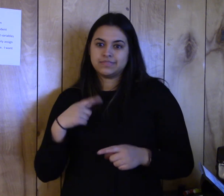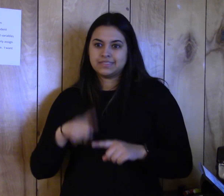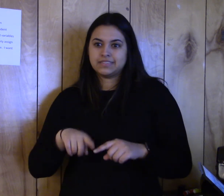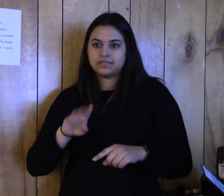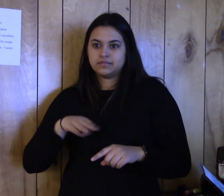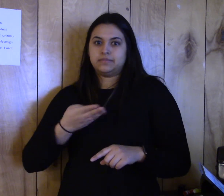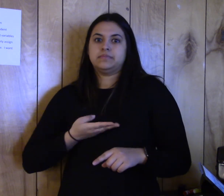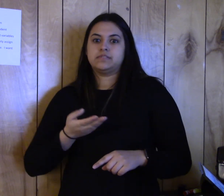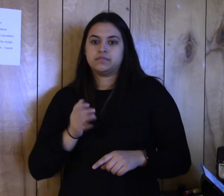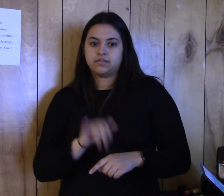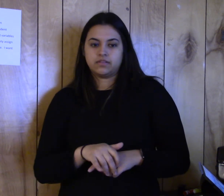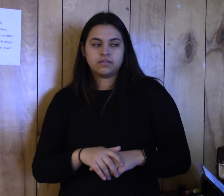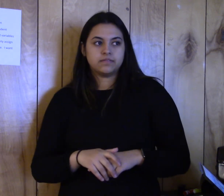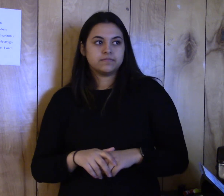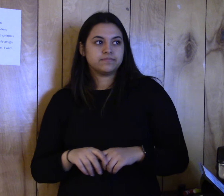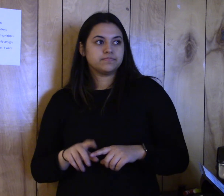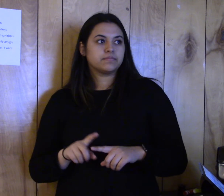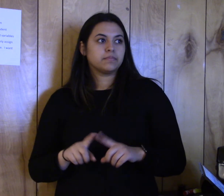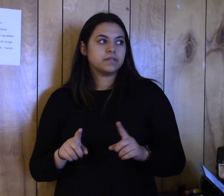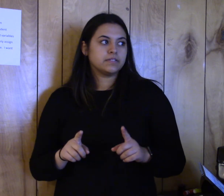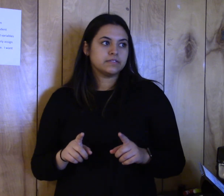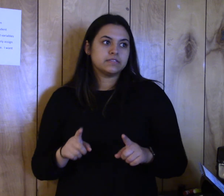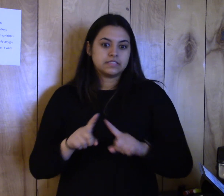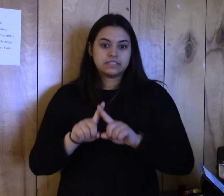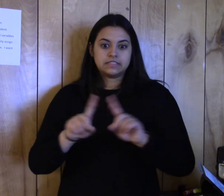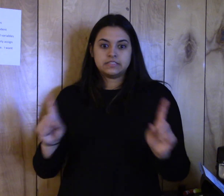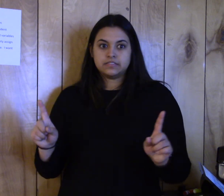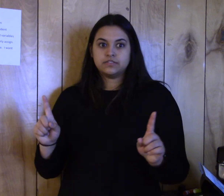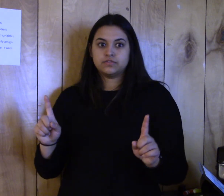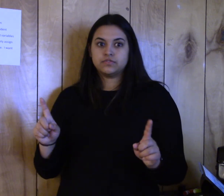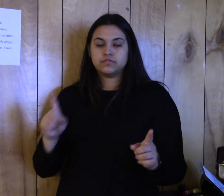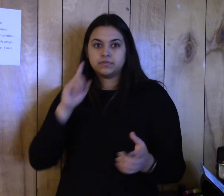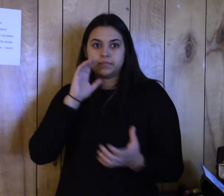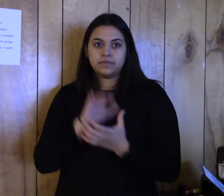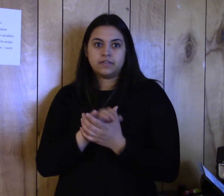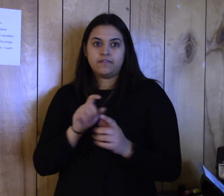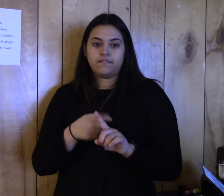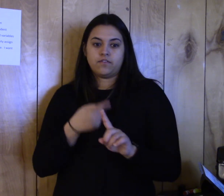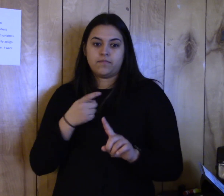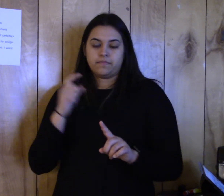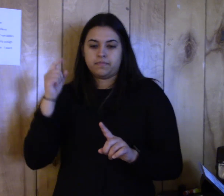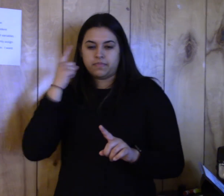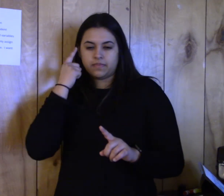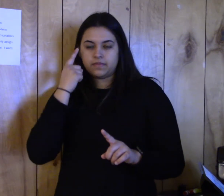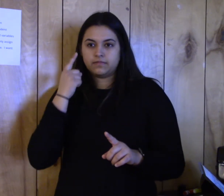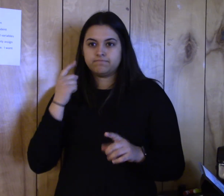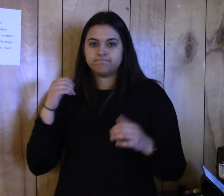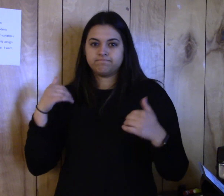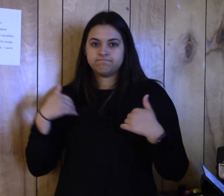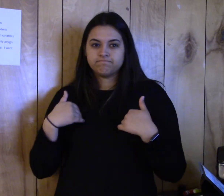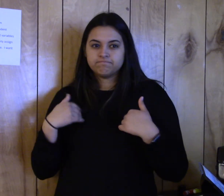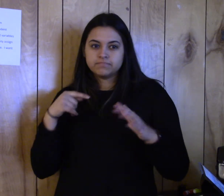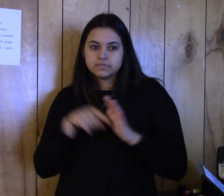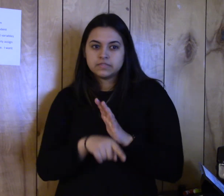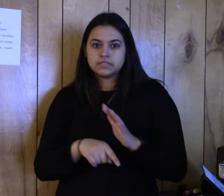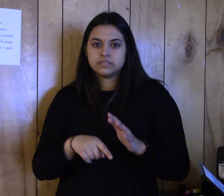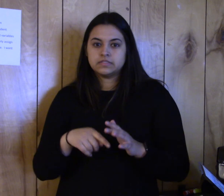deviation from the hunting is evil thing. And it's based on my personal observations. There are other observations we could have